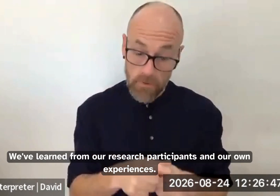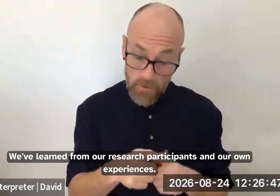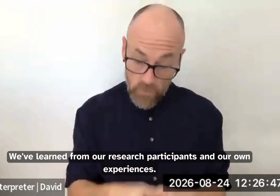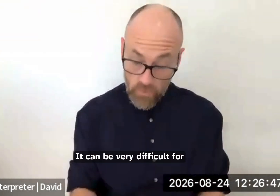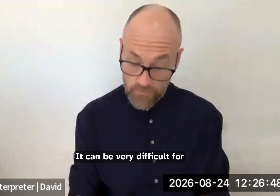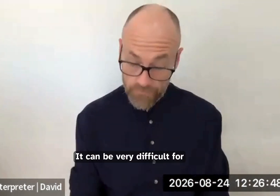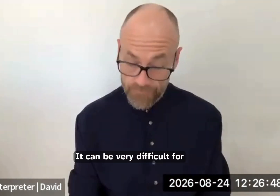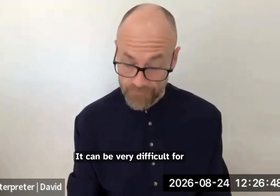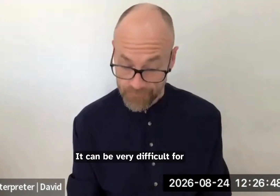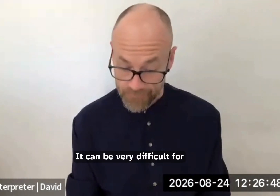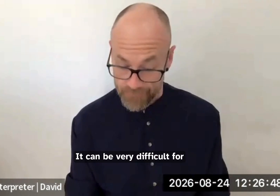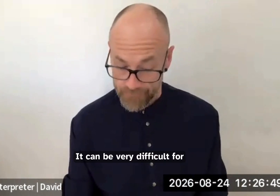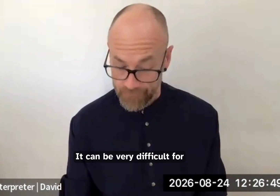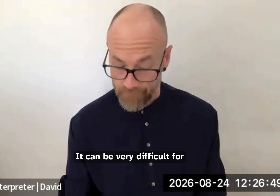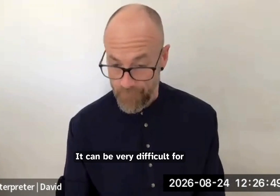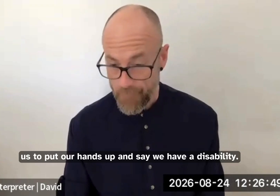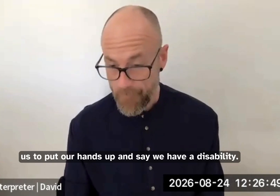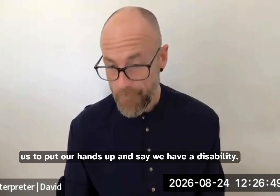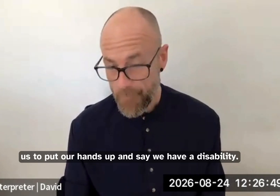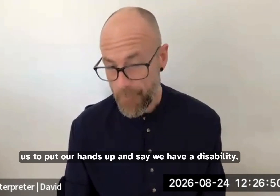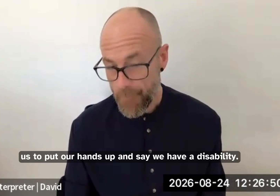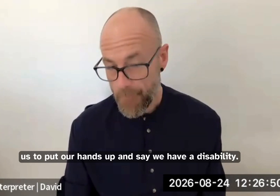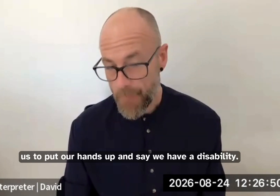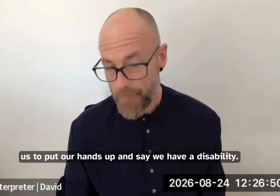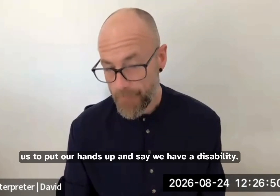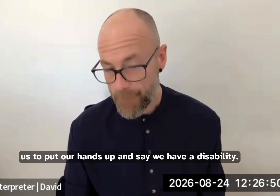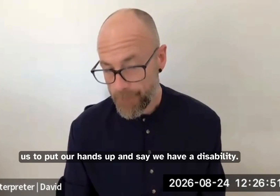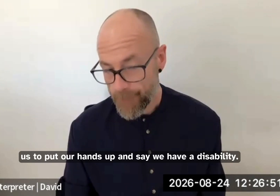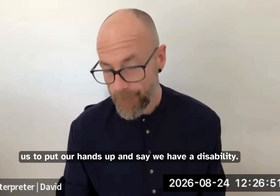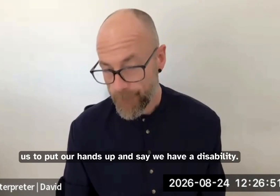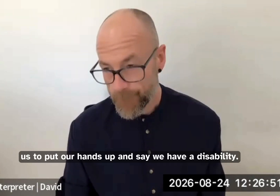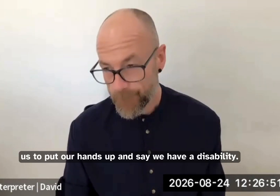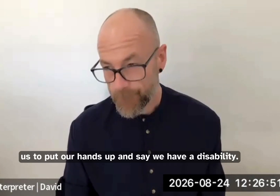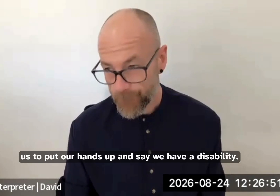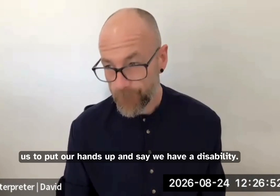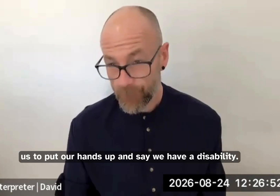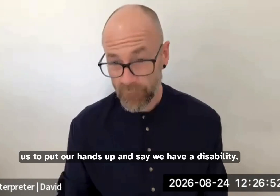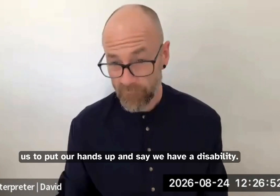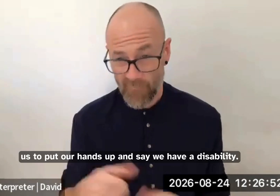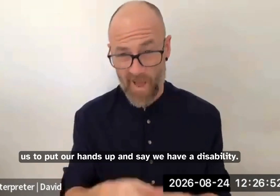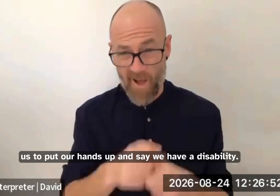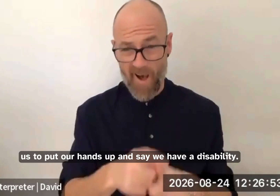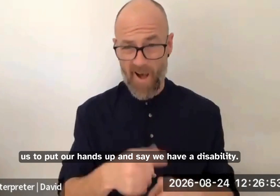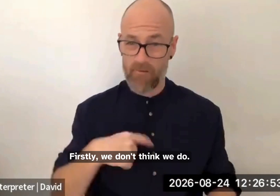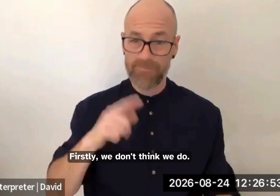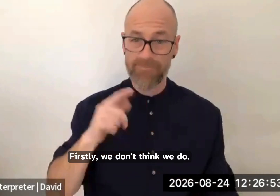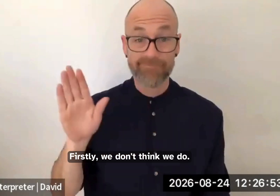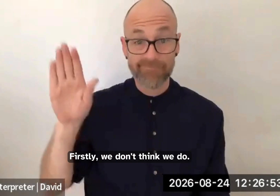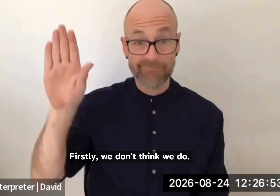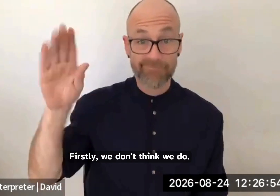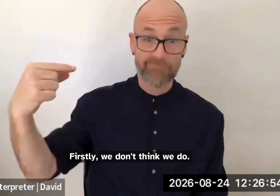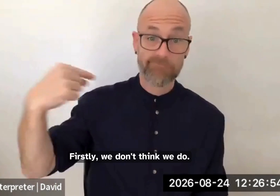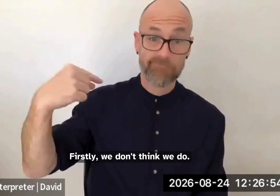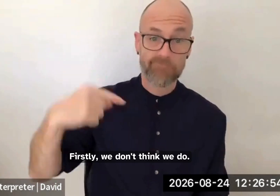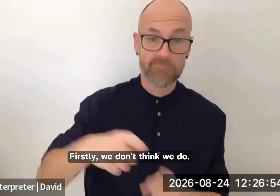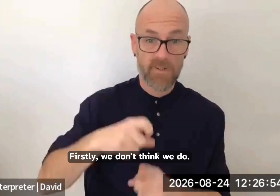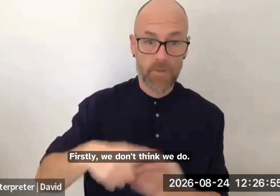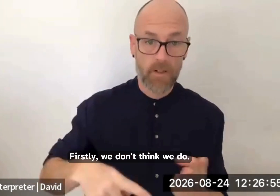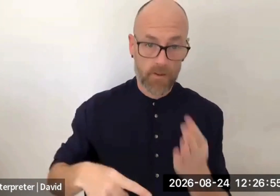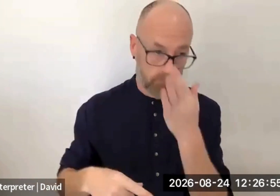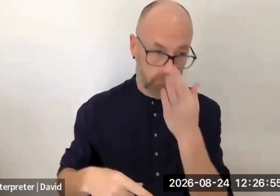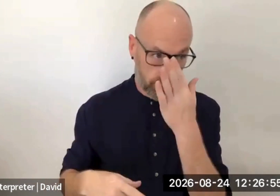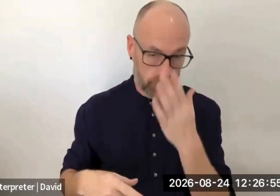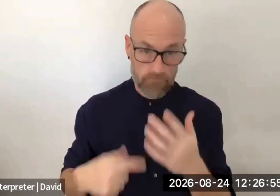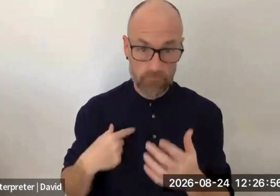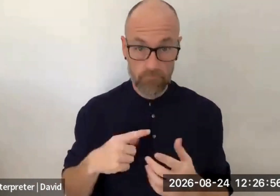own experiences, it can be very difficult for us to put our hands up and say we have a disability. Firstly, we don't think